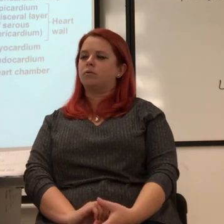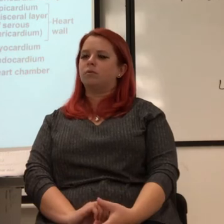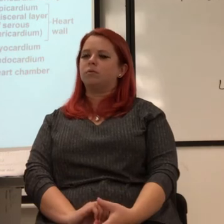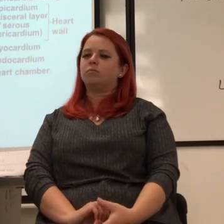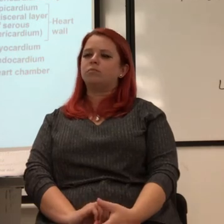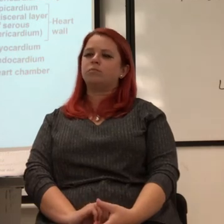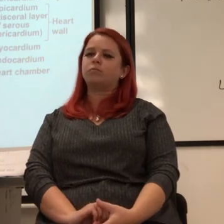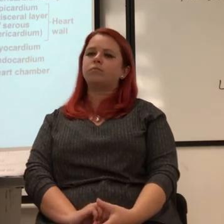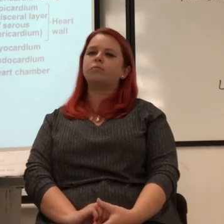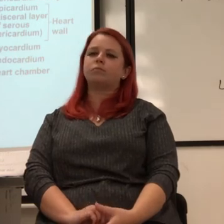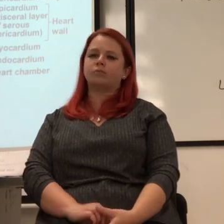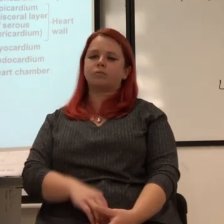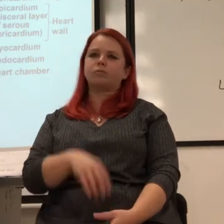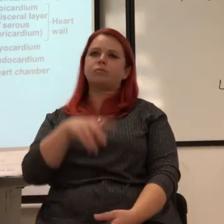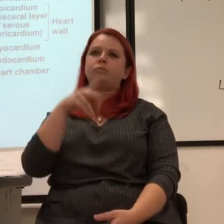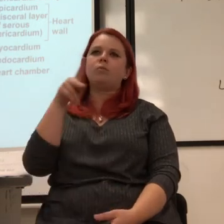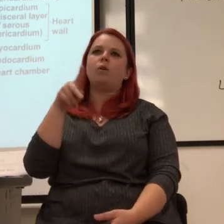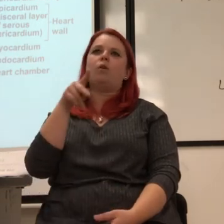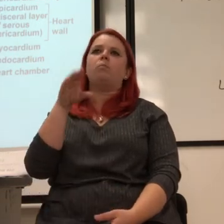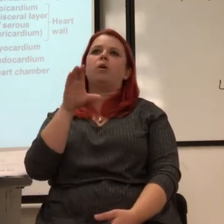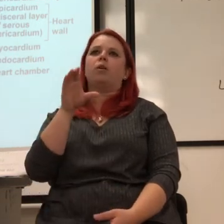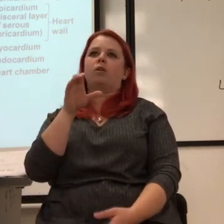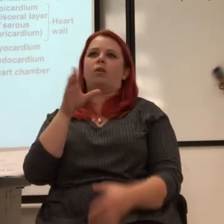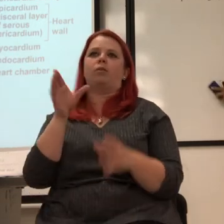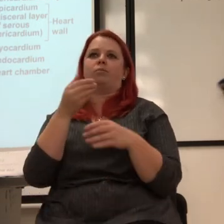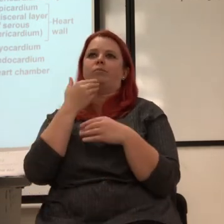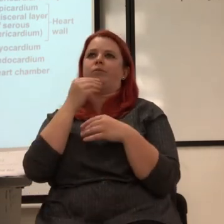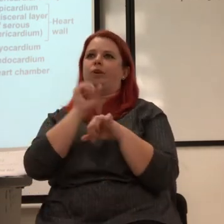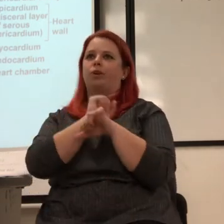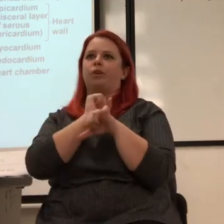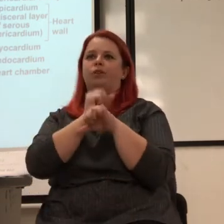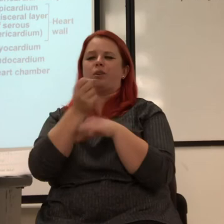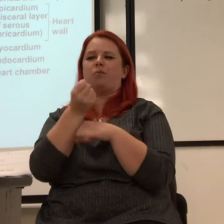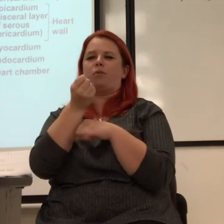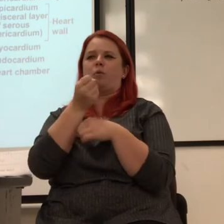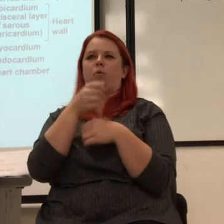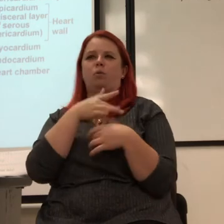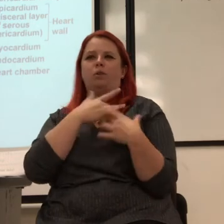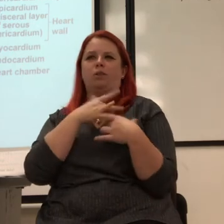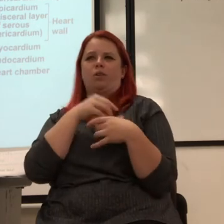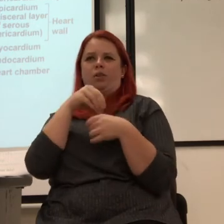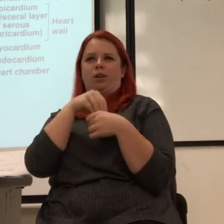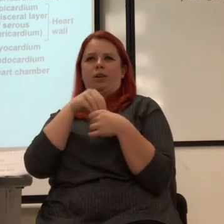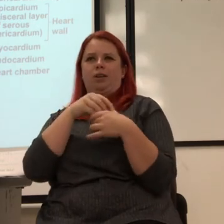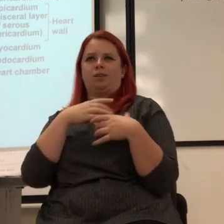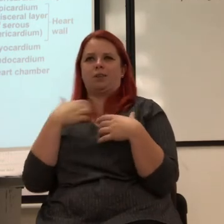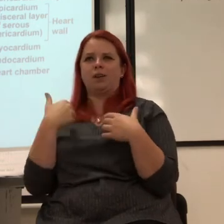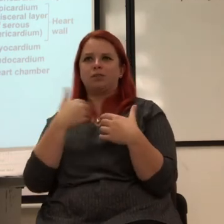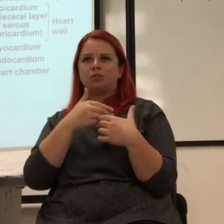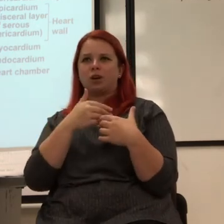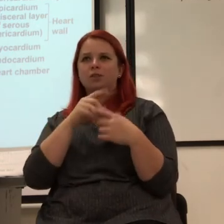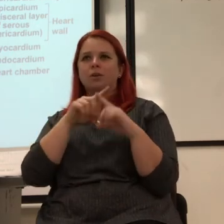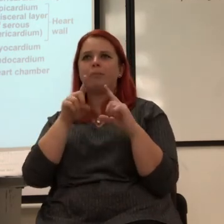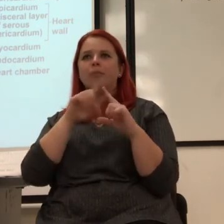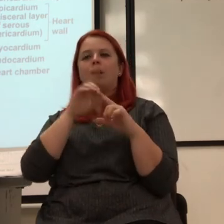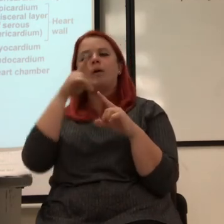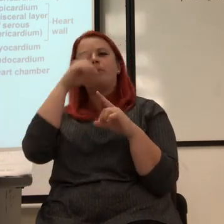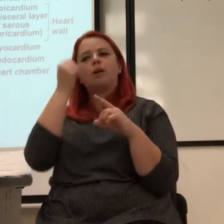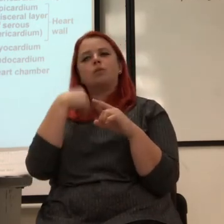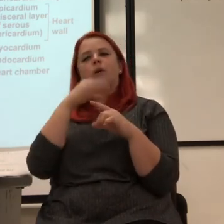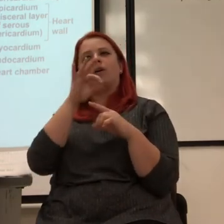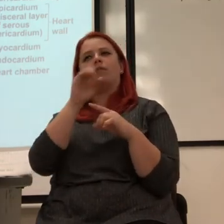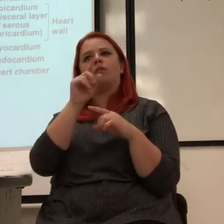So the pericardium does a good job holding the heart in place in your chest, and because the cavity is fluid-filled, as the heart beats, it